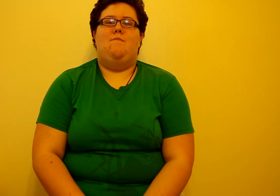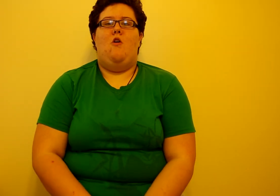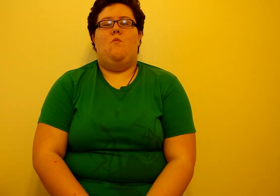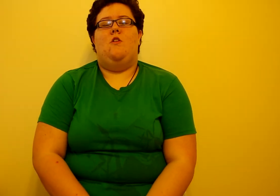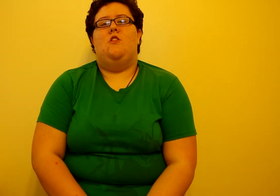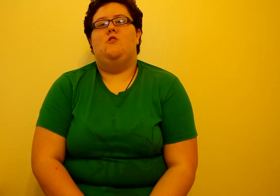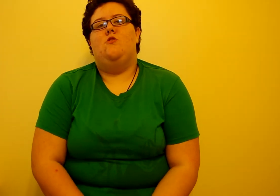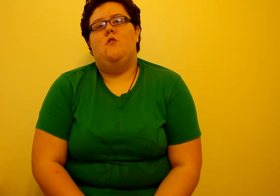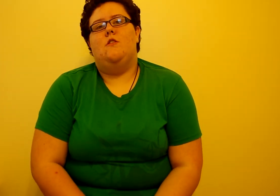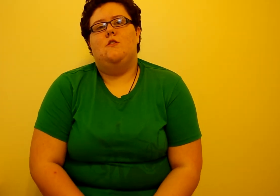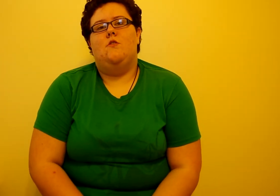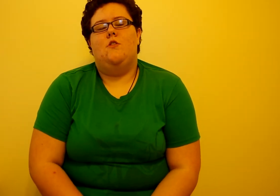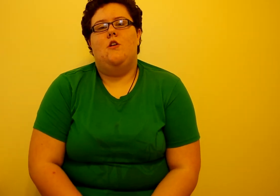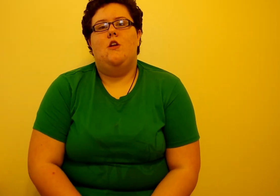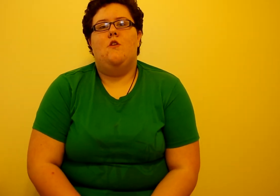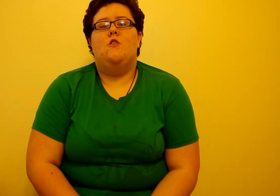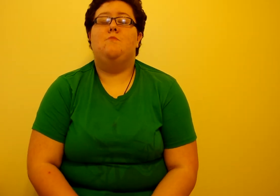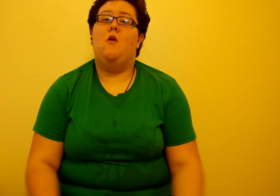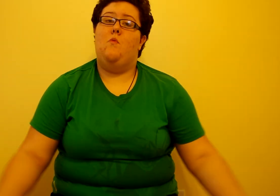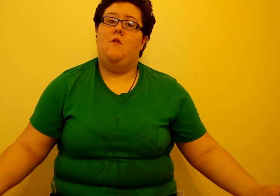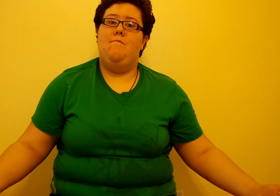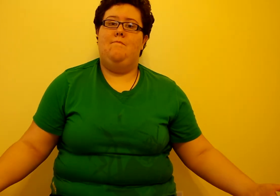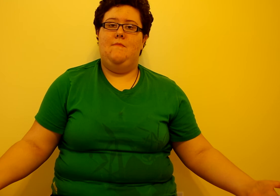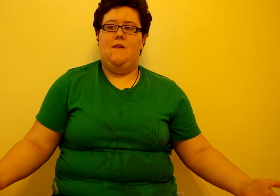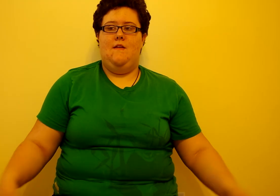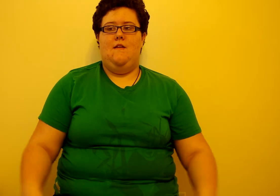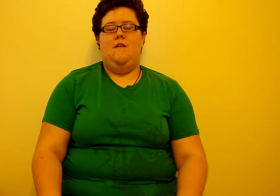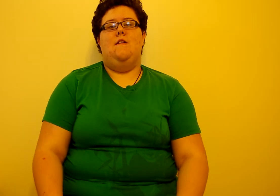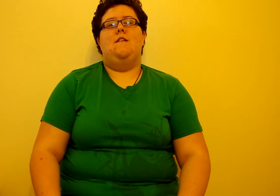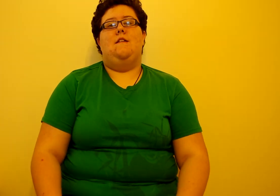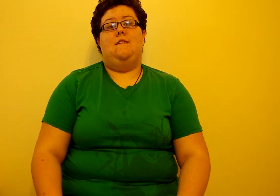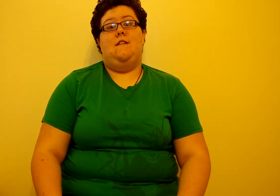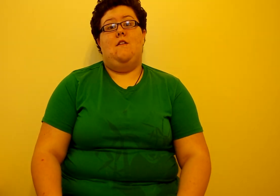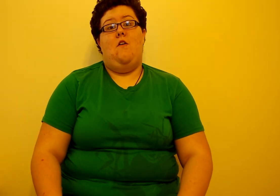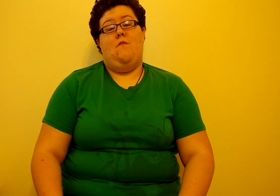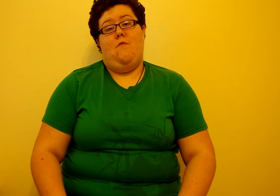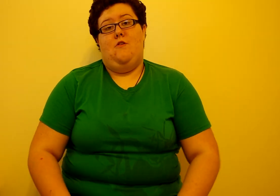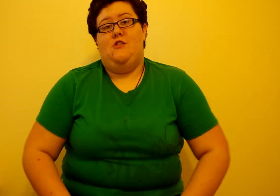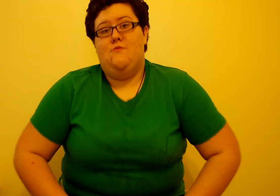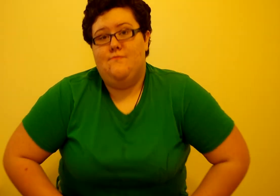part 1 of the tutorial. So there you go, there's part 1. I'll see y'all in part 2.